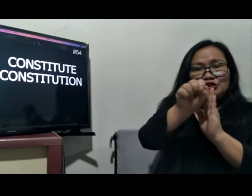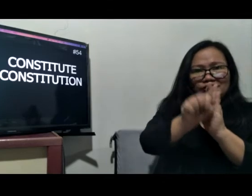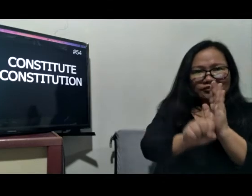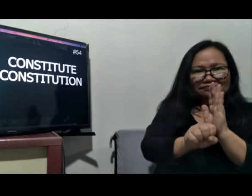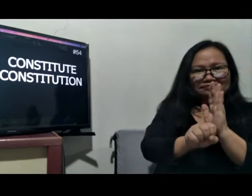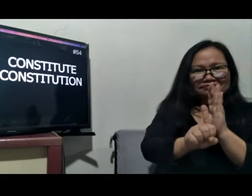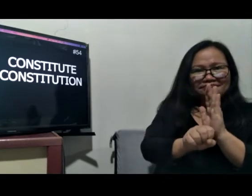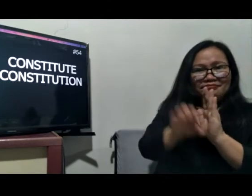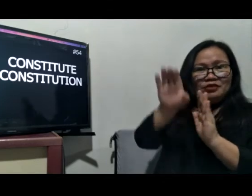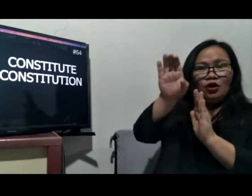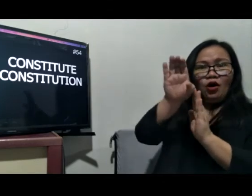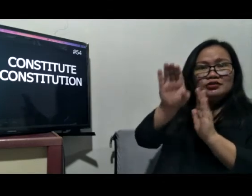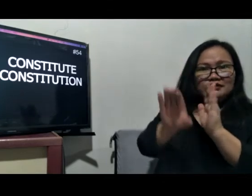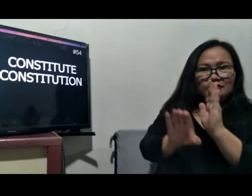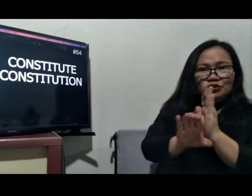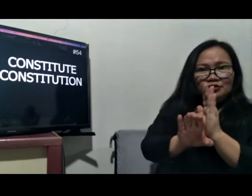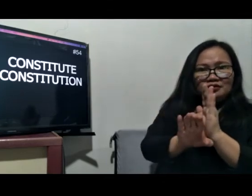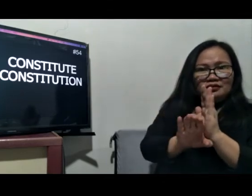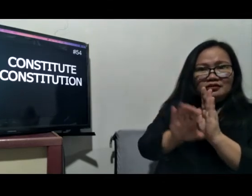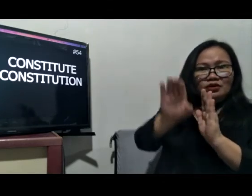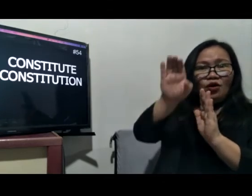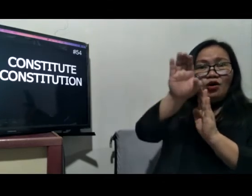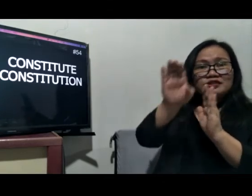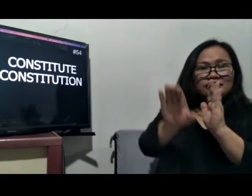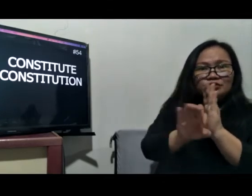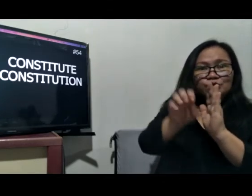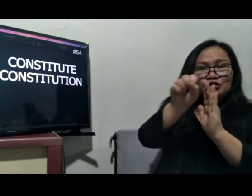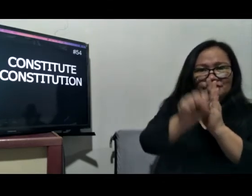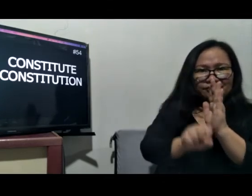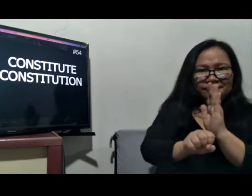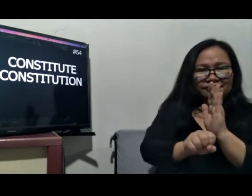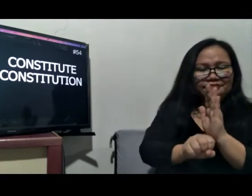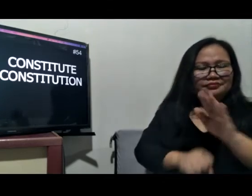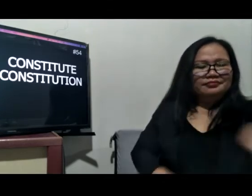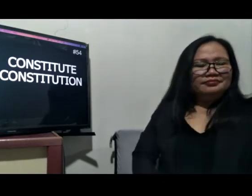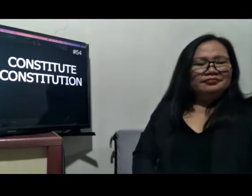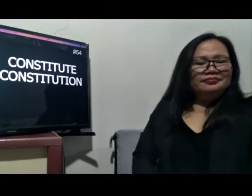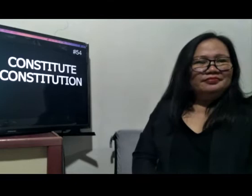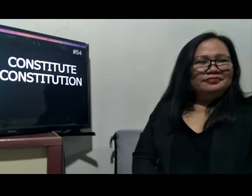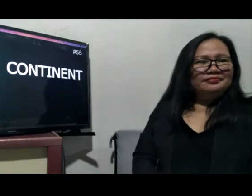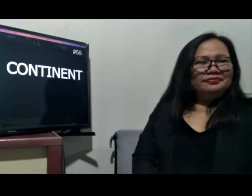constitution, constitute, constitution.